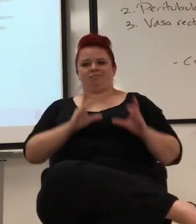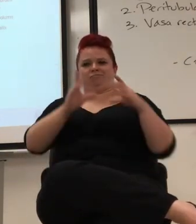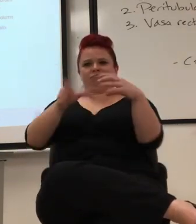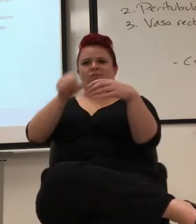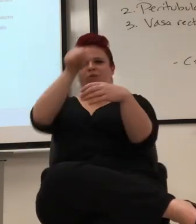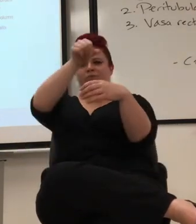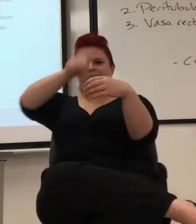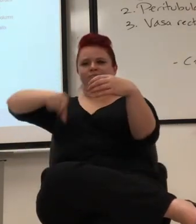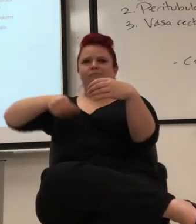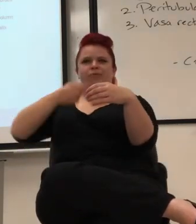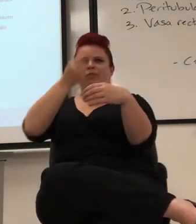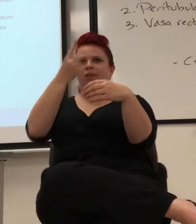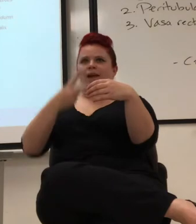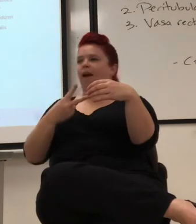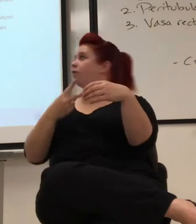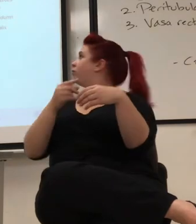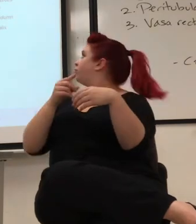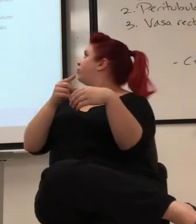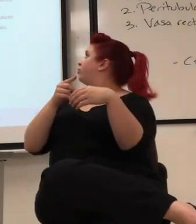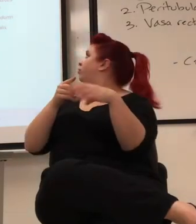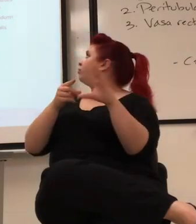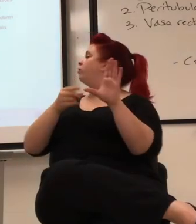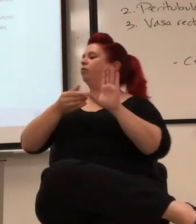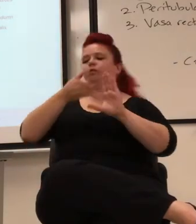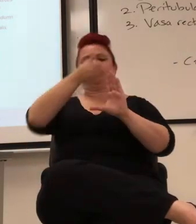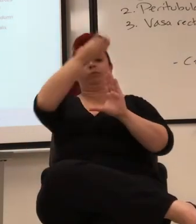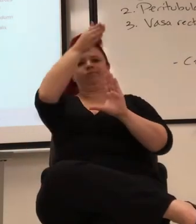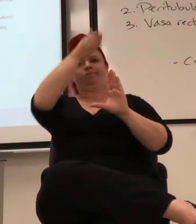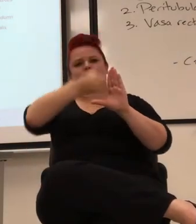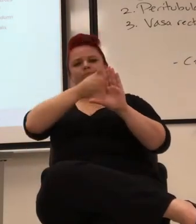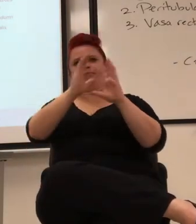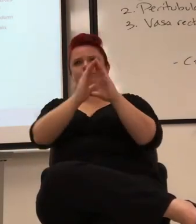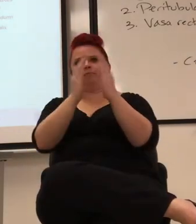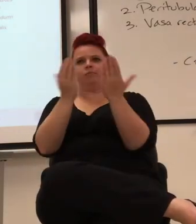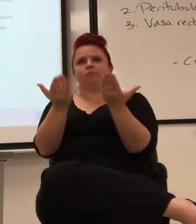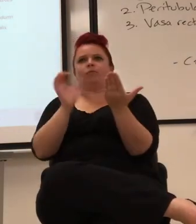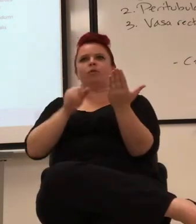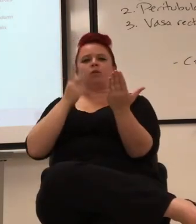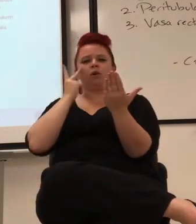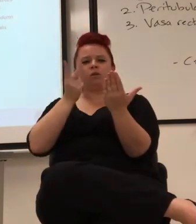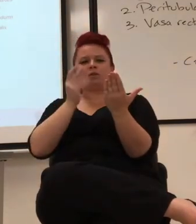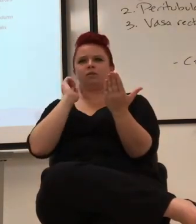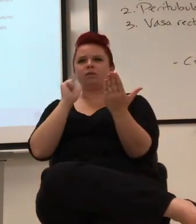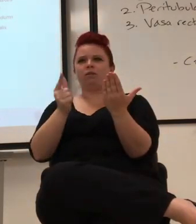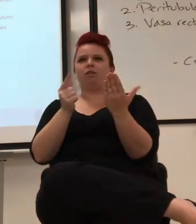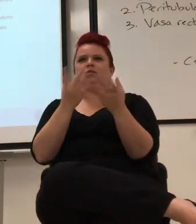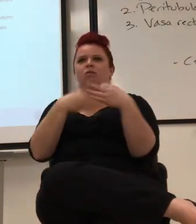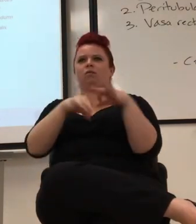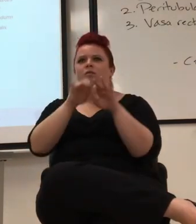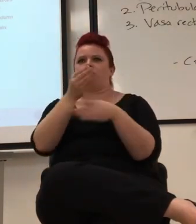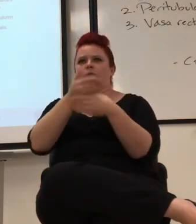right in half in this plane, so you can see all the major regions of the